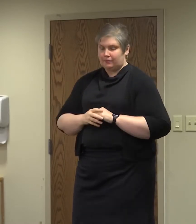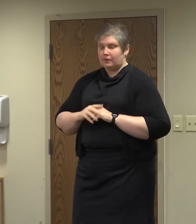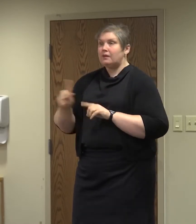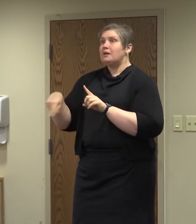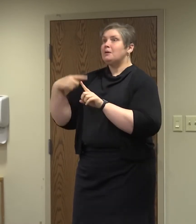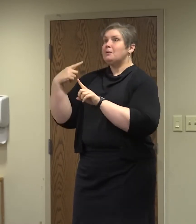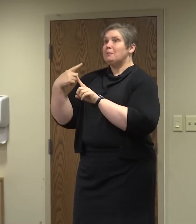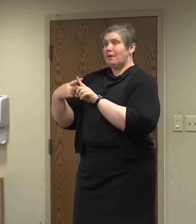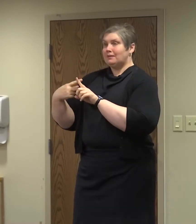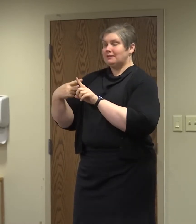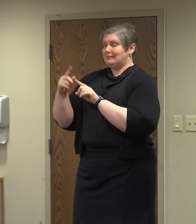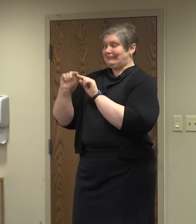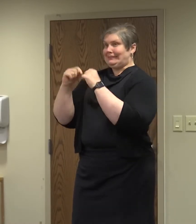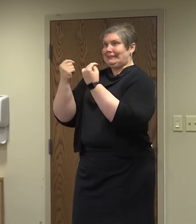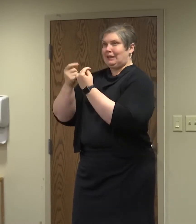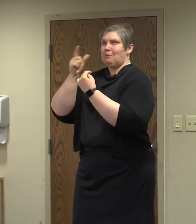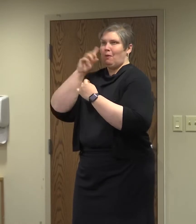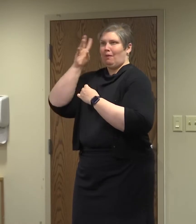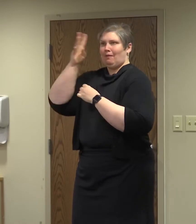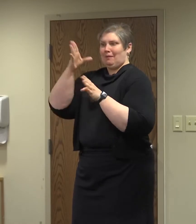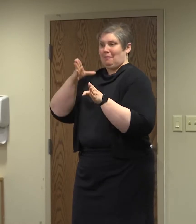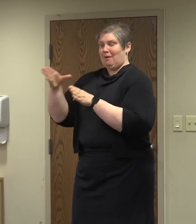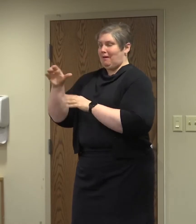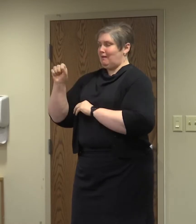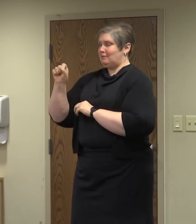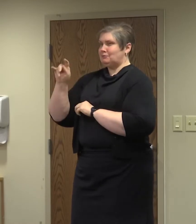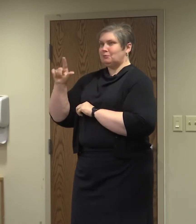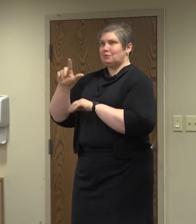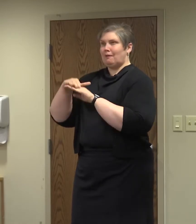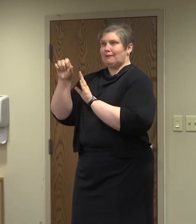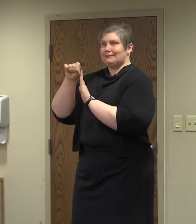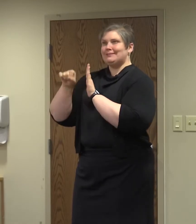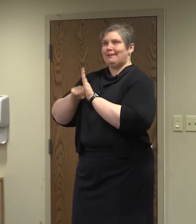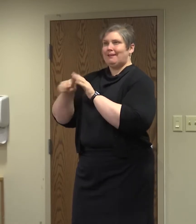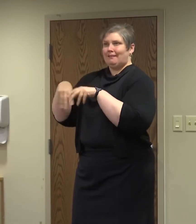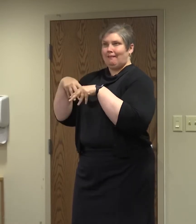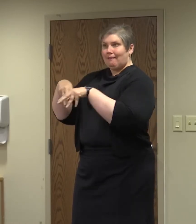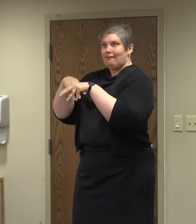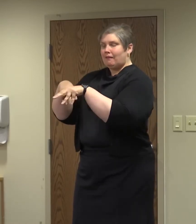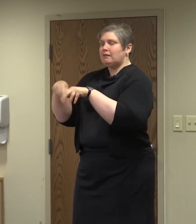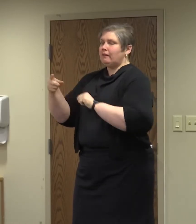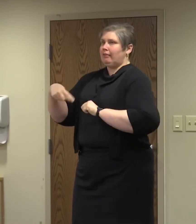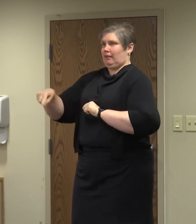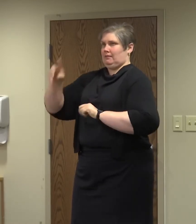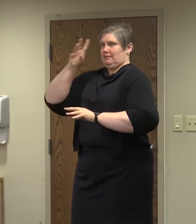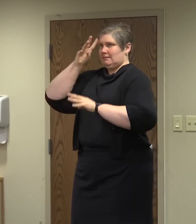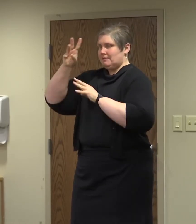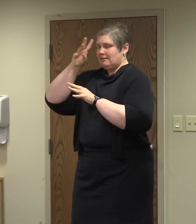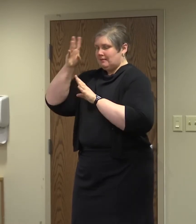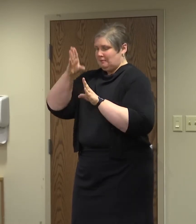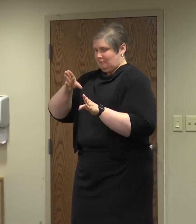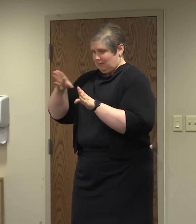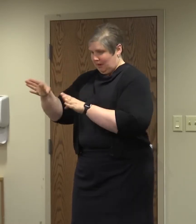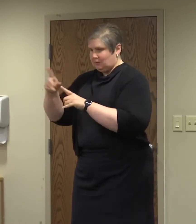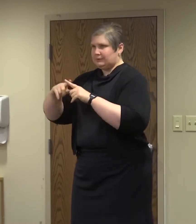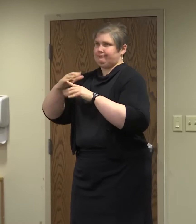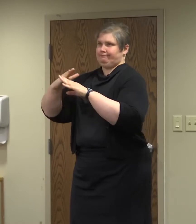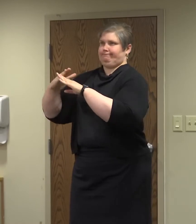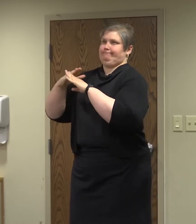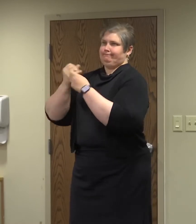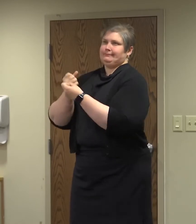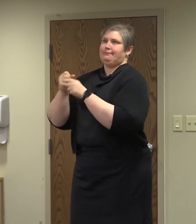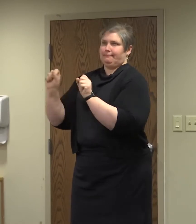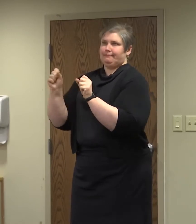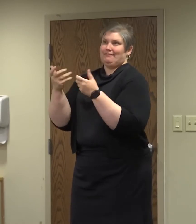working tirelessly for about the last 8 months, have taken a number of precautions to make sure that this event is as safe as